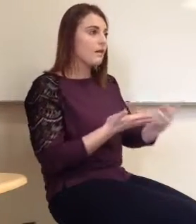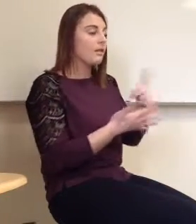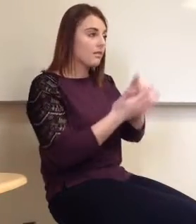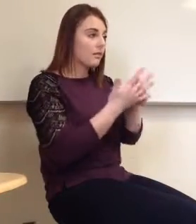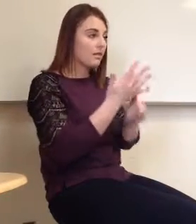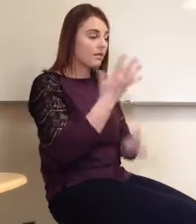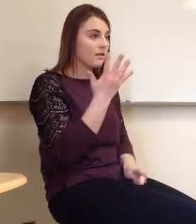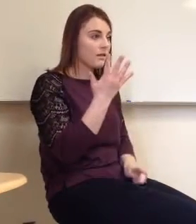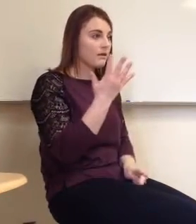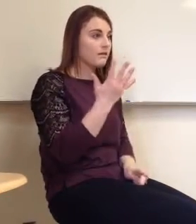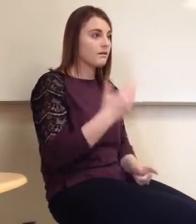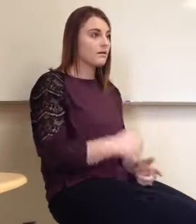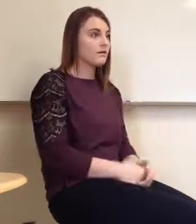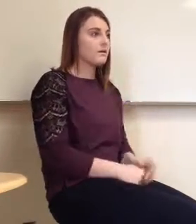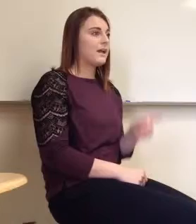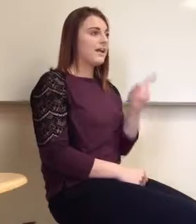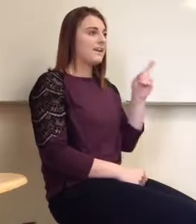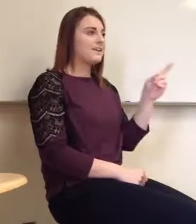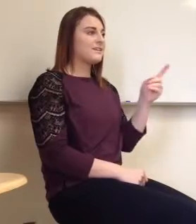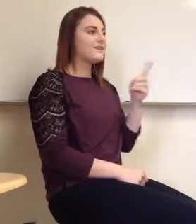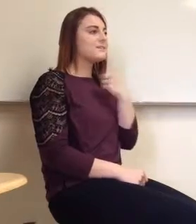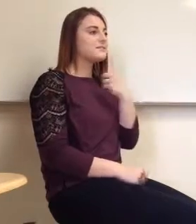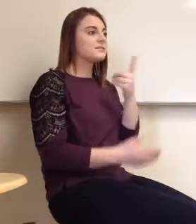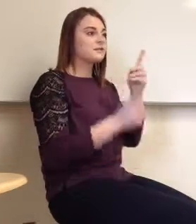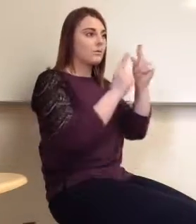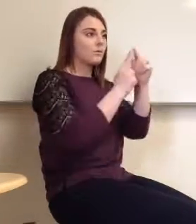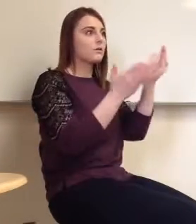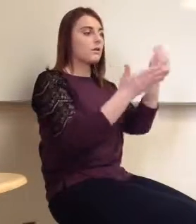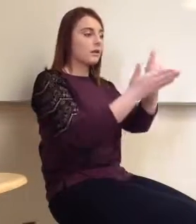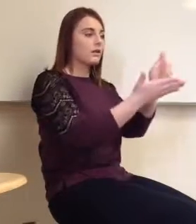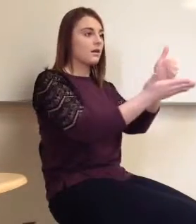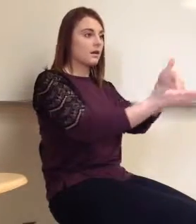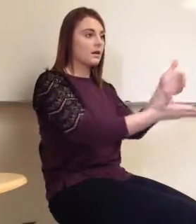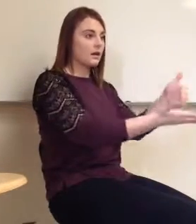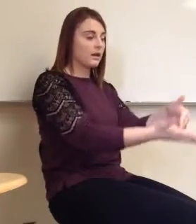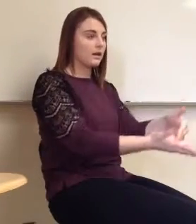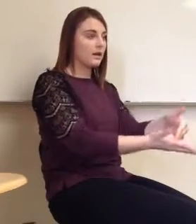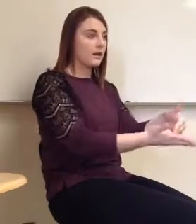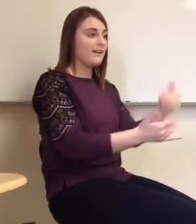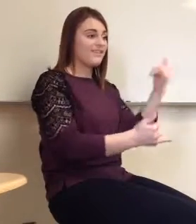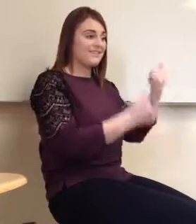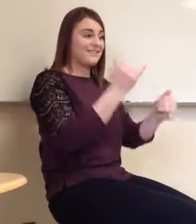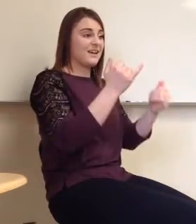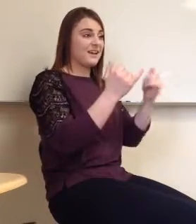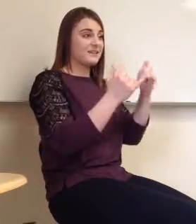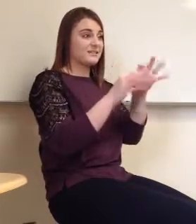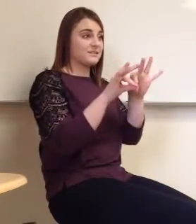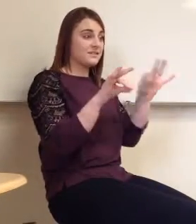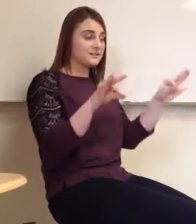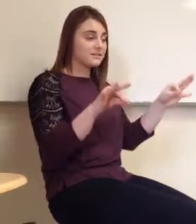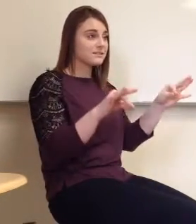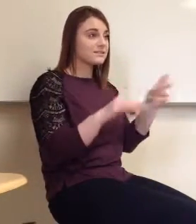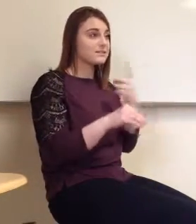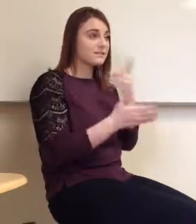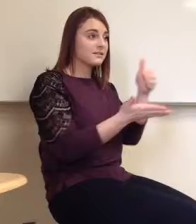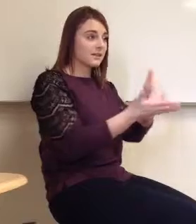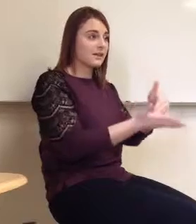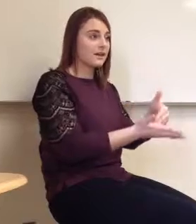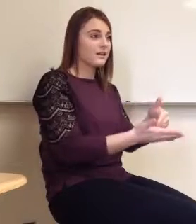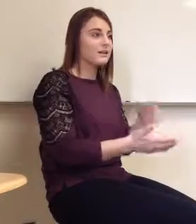He repeats these words at the very end, the last sentence. And he talks about how